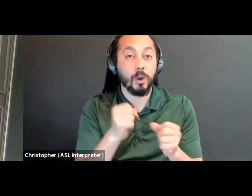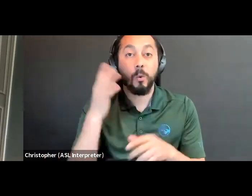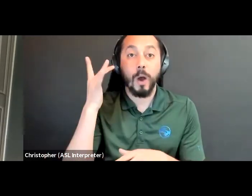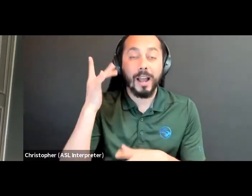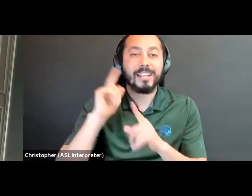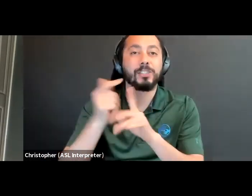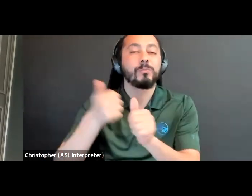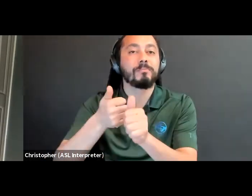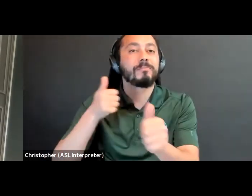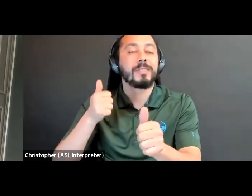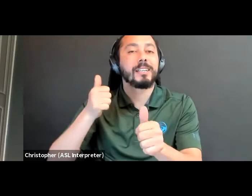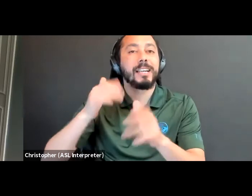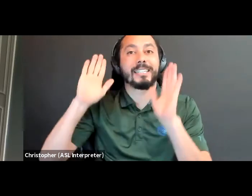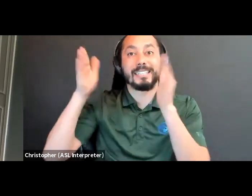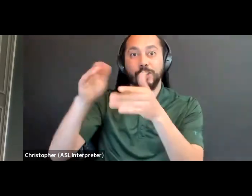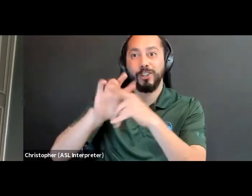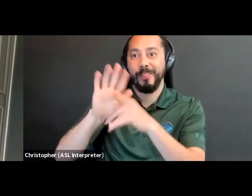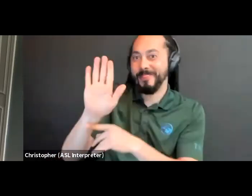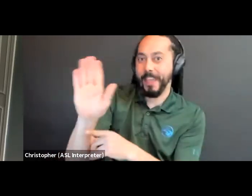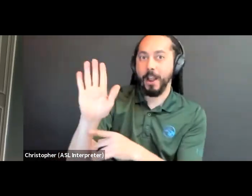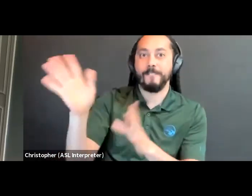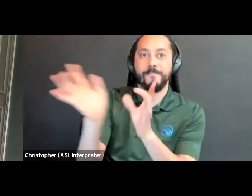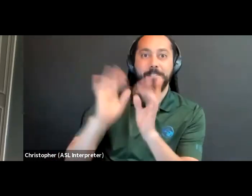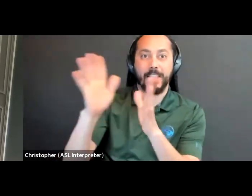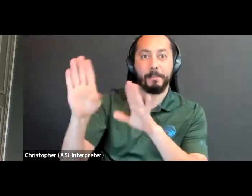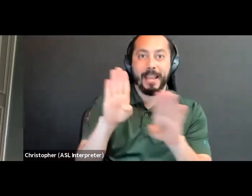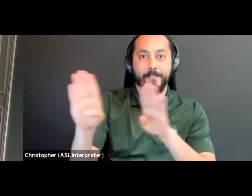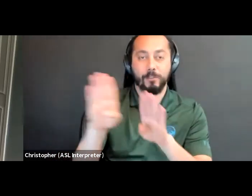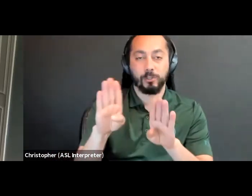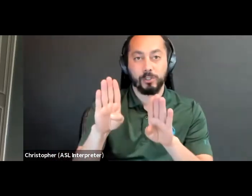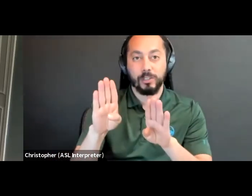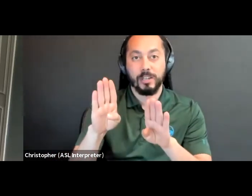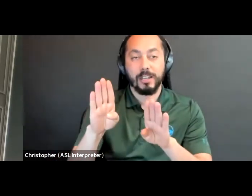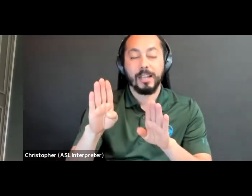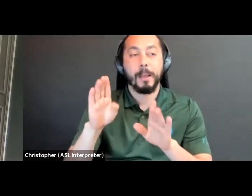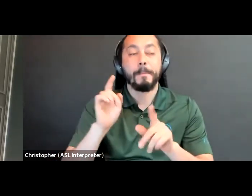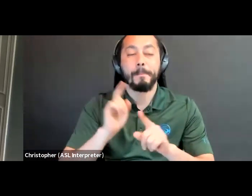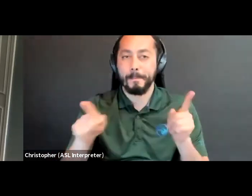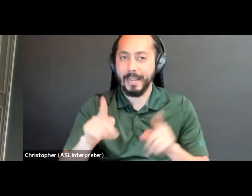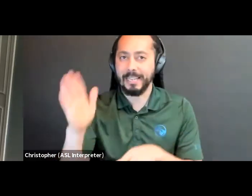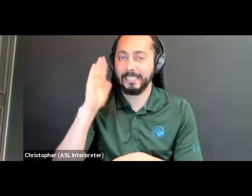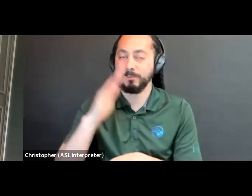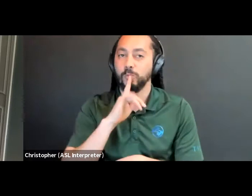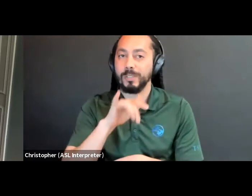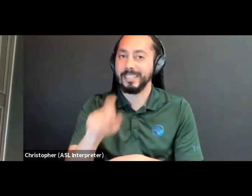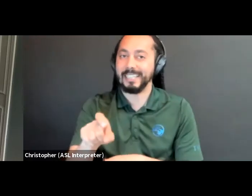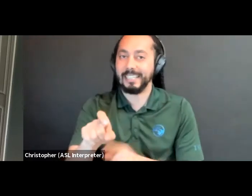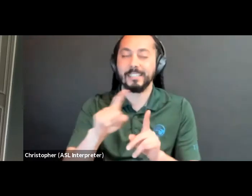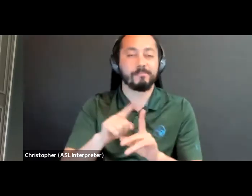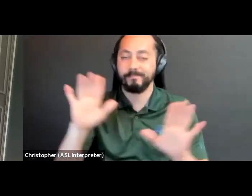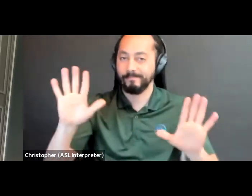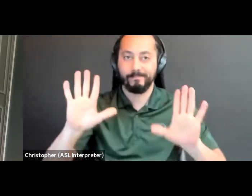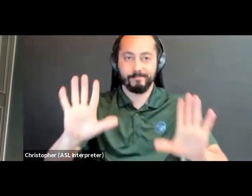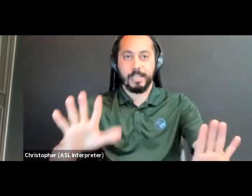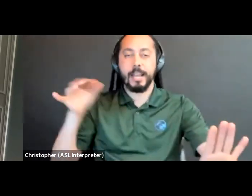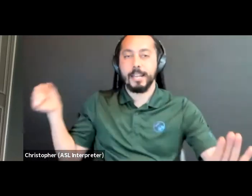own violent behaviors, it looks like it really need to be taken up by some professionals to be effective. So